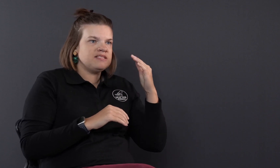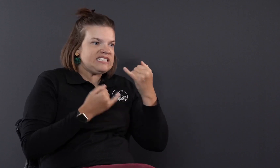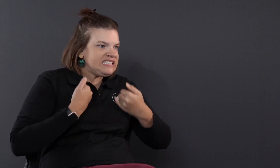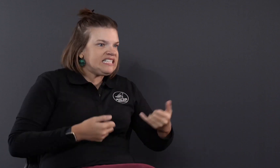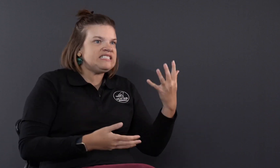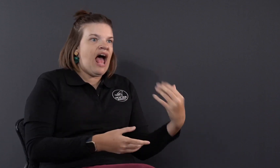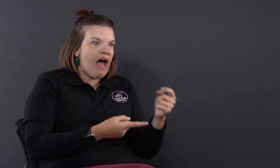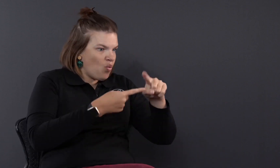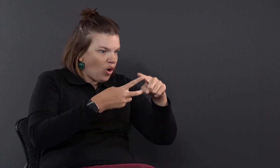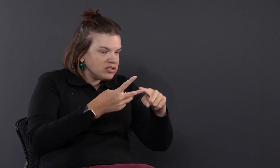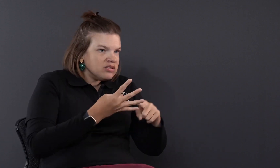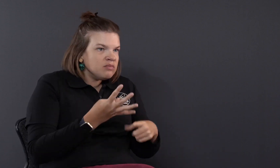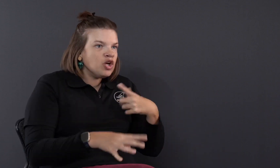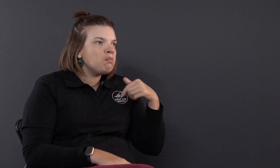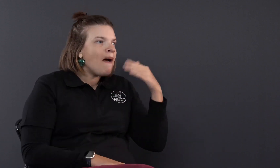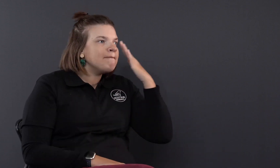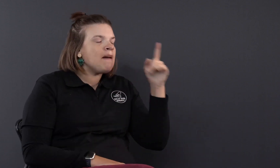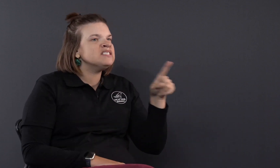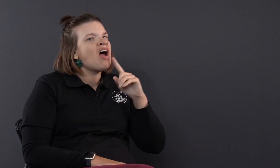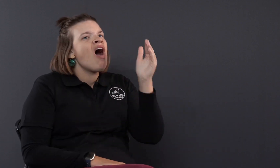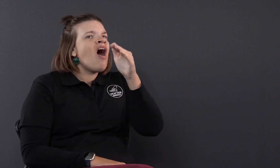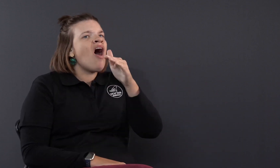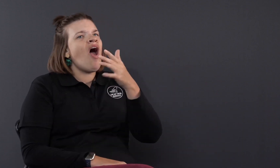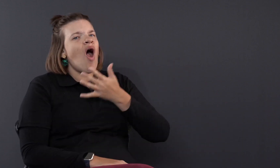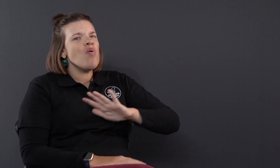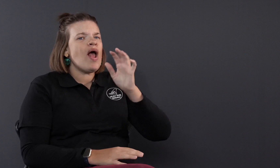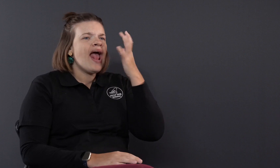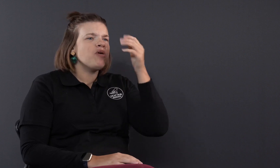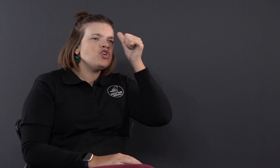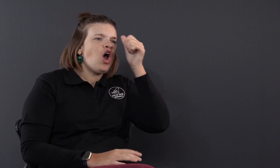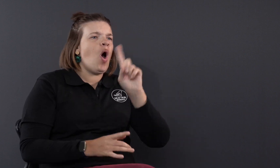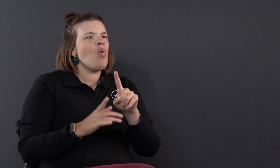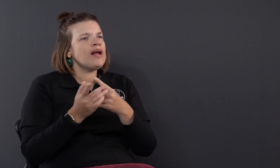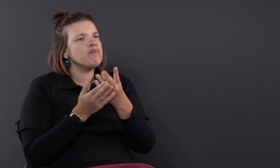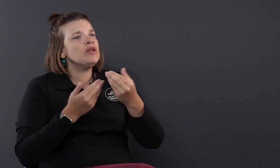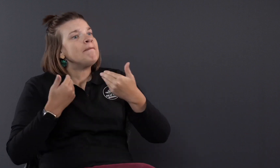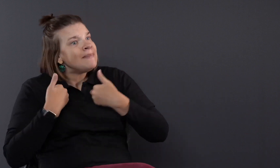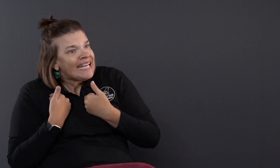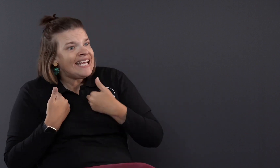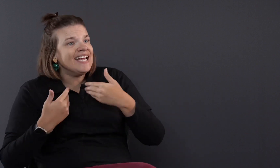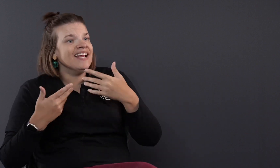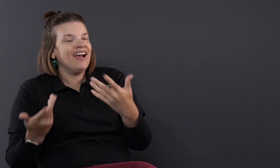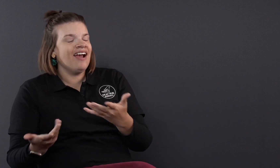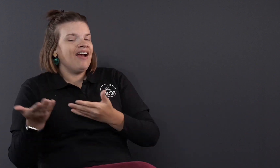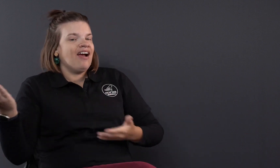more about Mum's illness, her situation, and what was going on for her. Mum had said that she wanted me to know what was